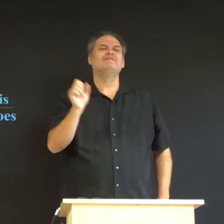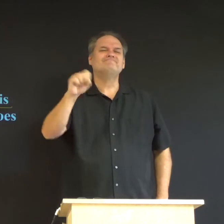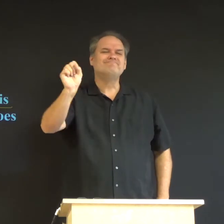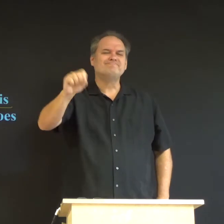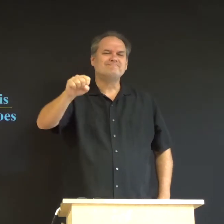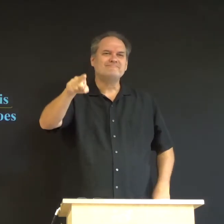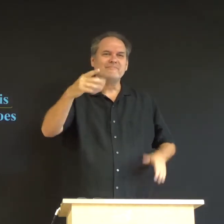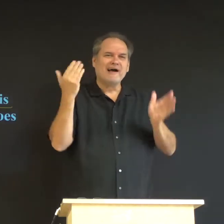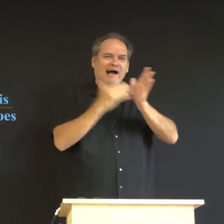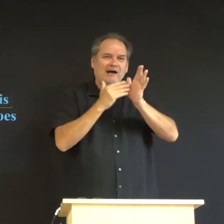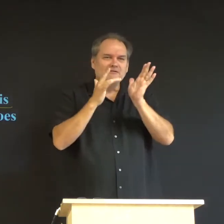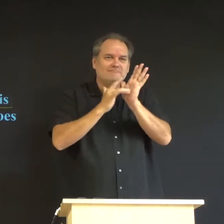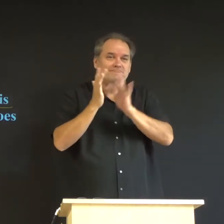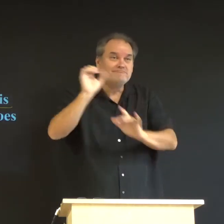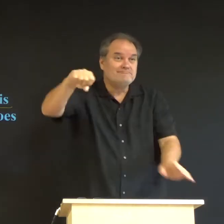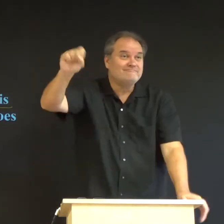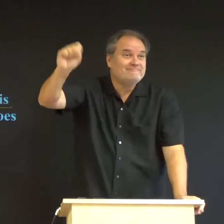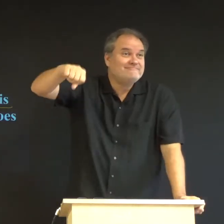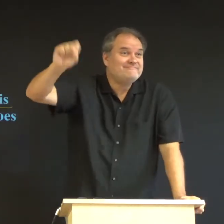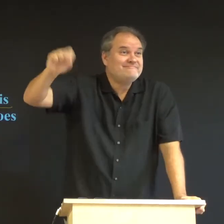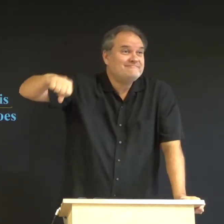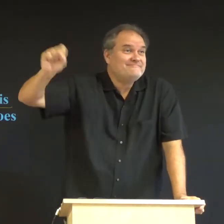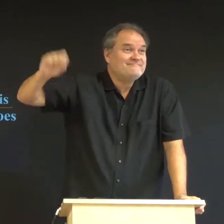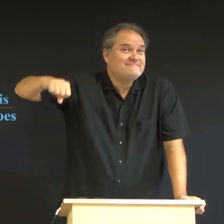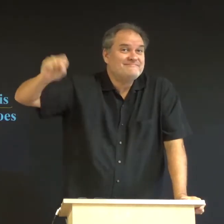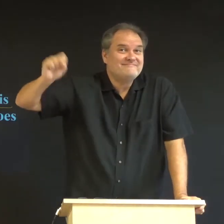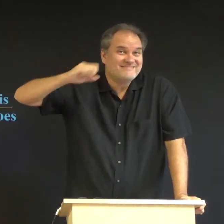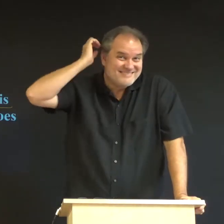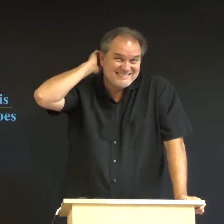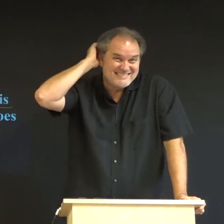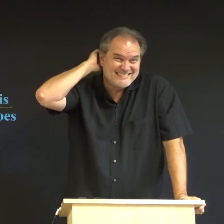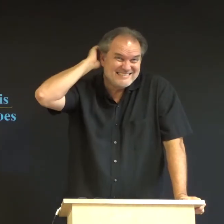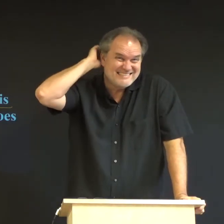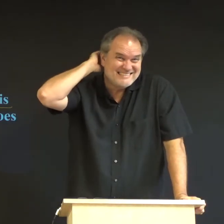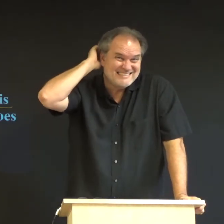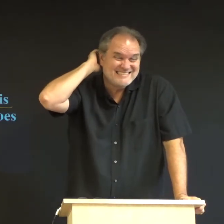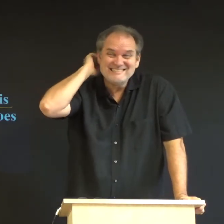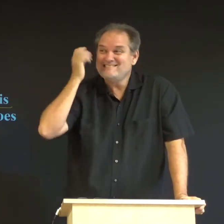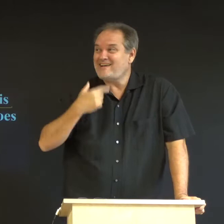People who, even though they say they're not against Jesus, they really are.